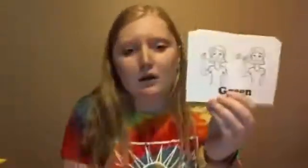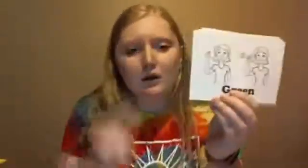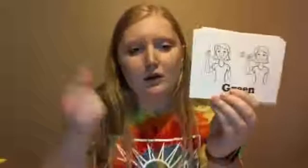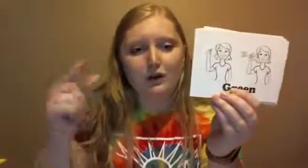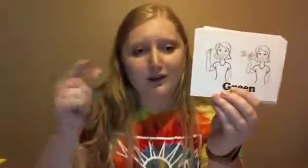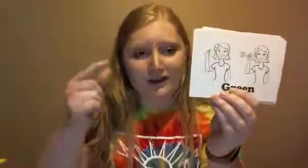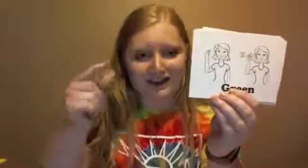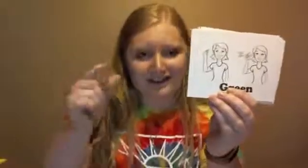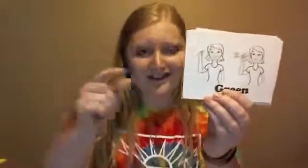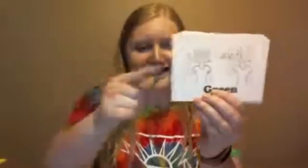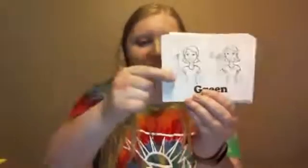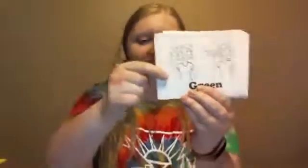green,